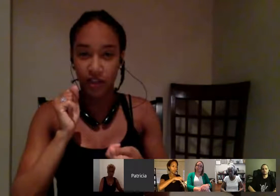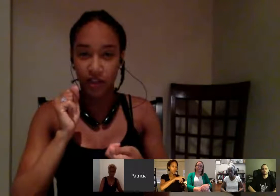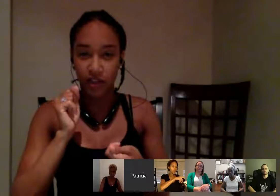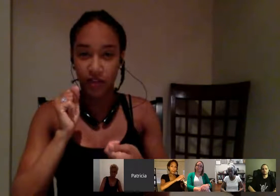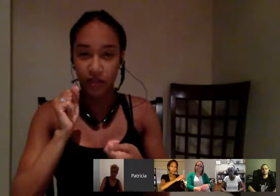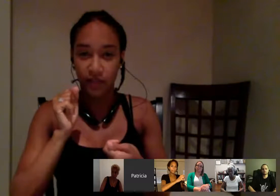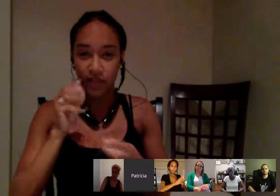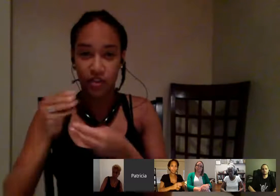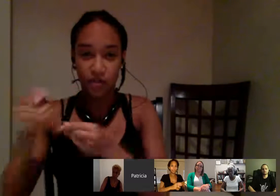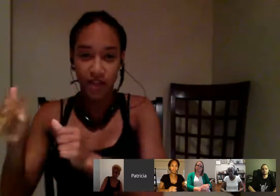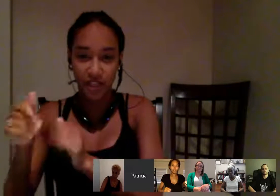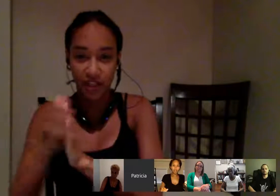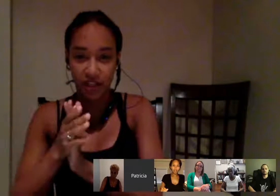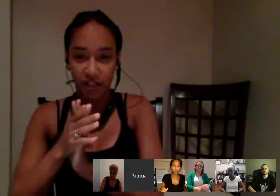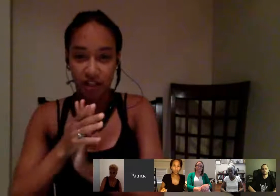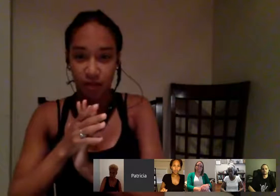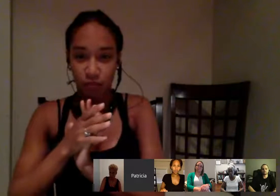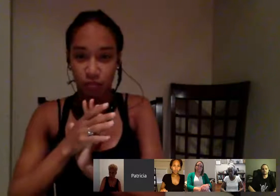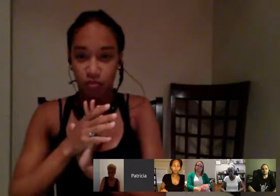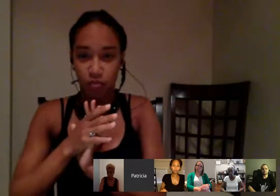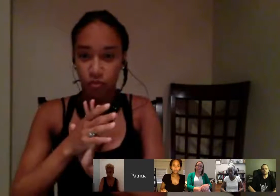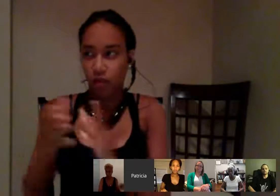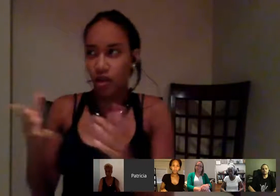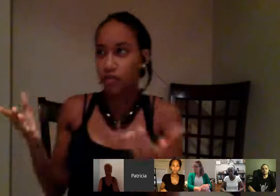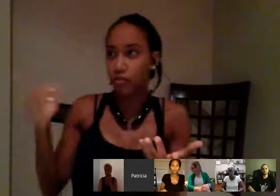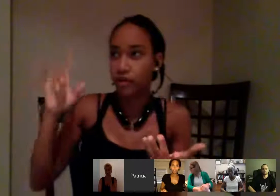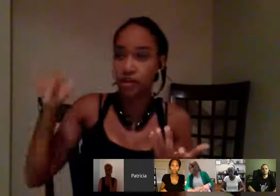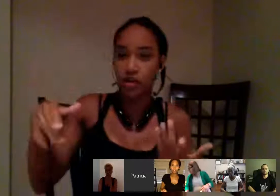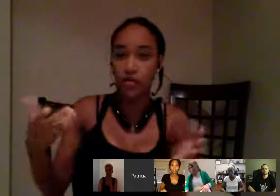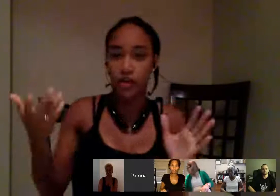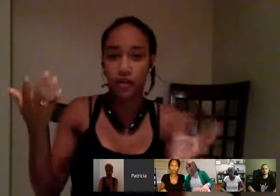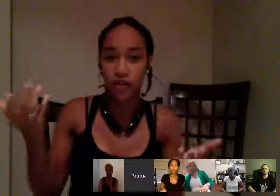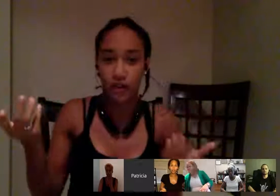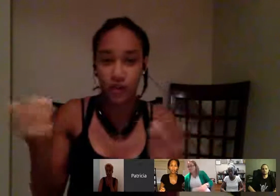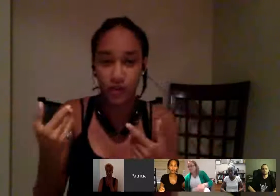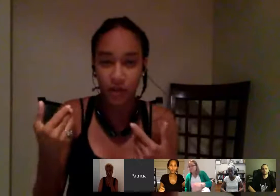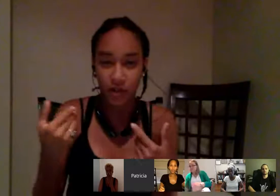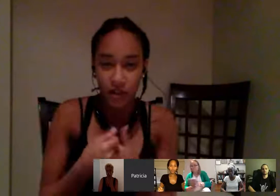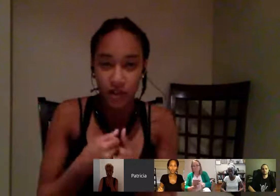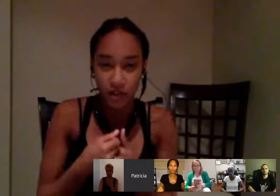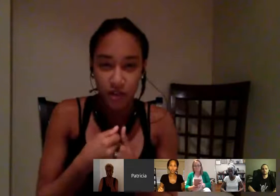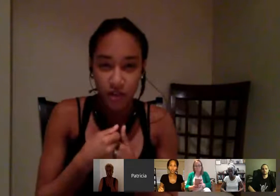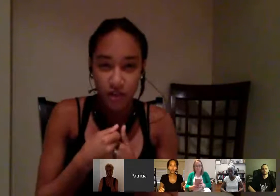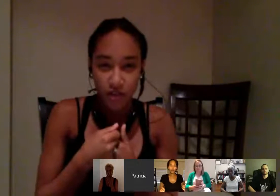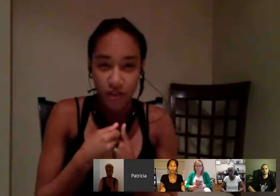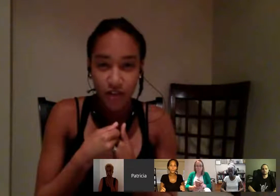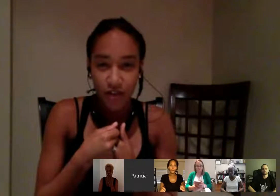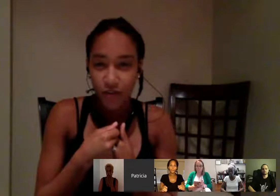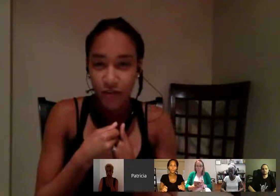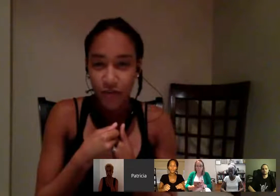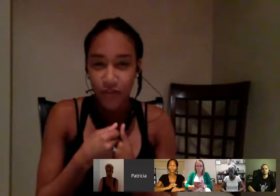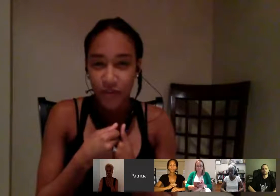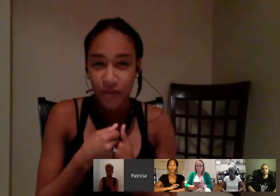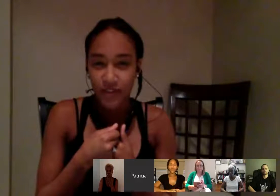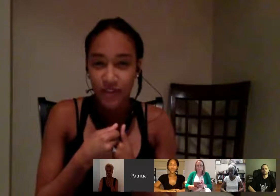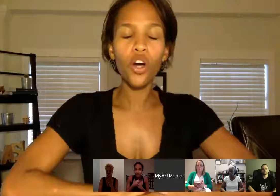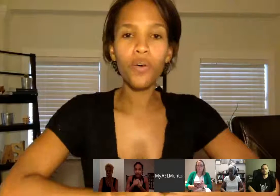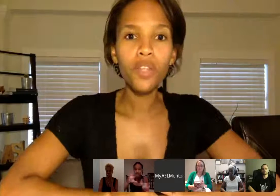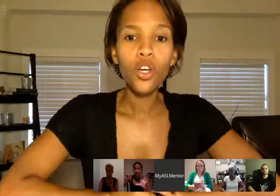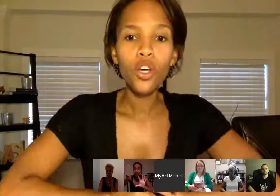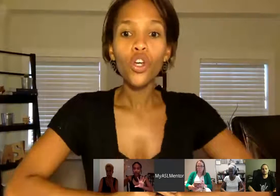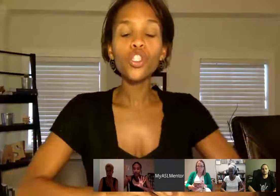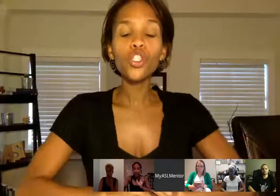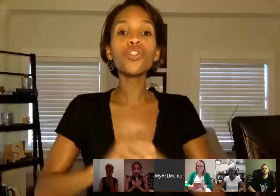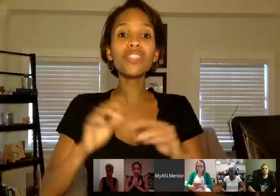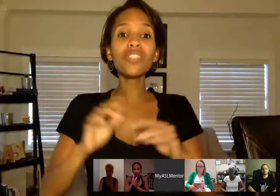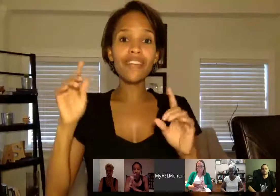Like, and they're spending it, and it's like, well, where's it going? Or like, you know what I mean? I don't know if that makes. No. I don't